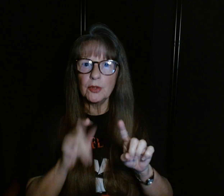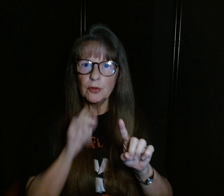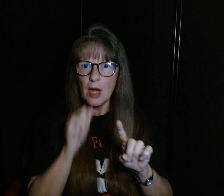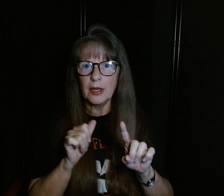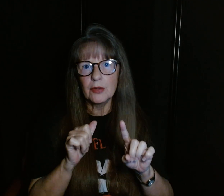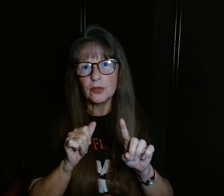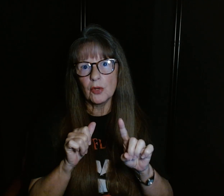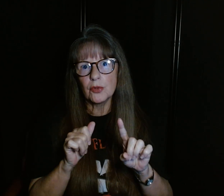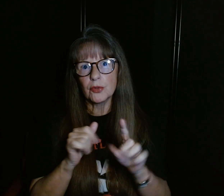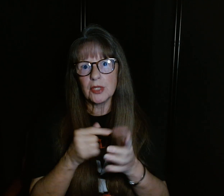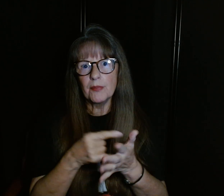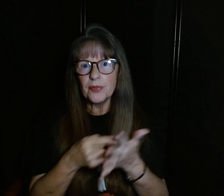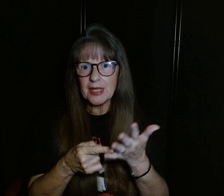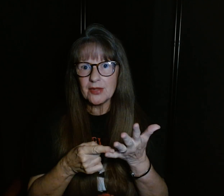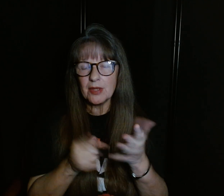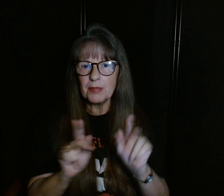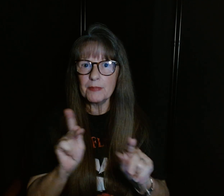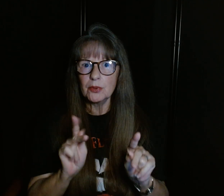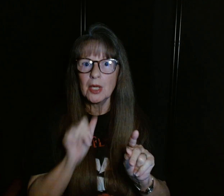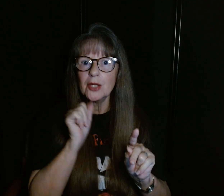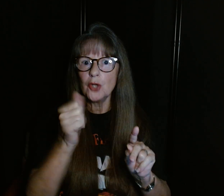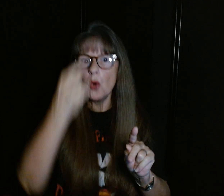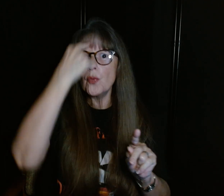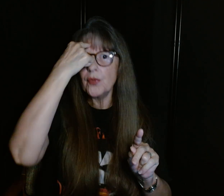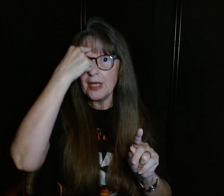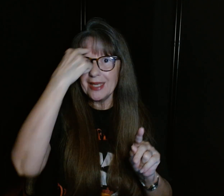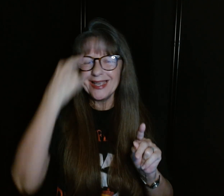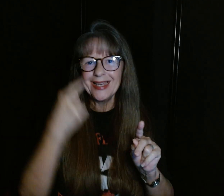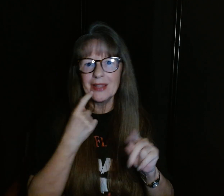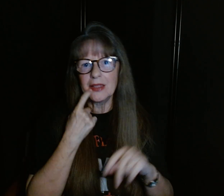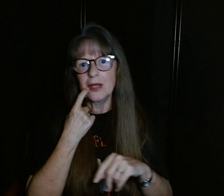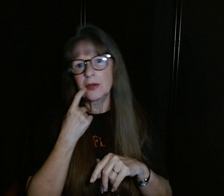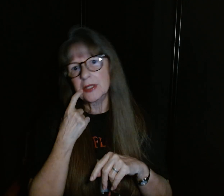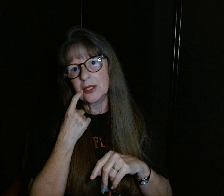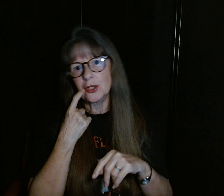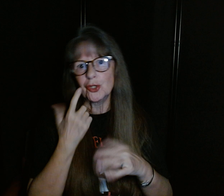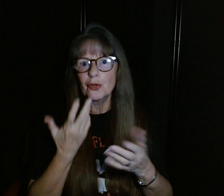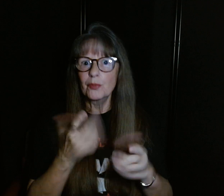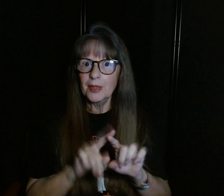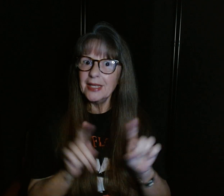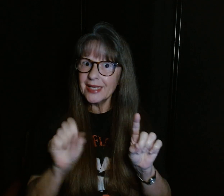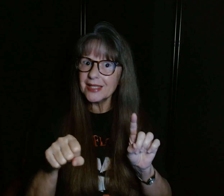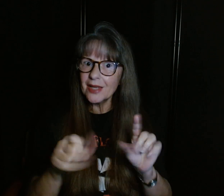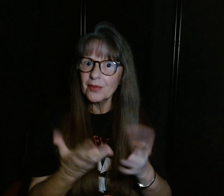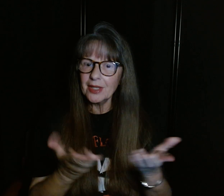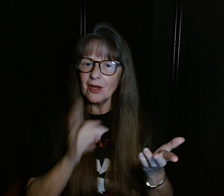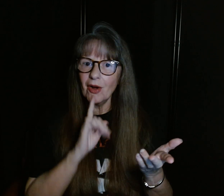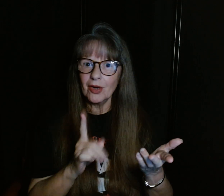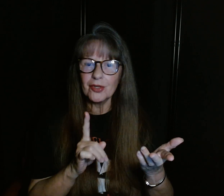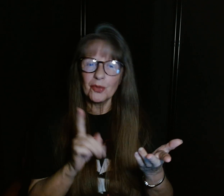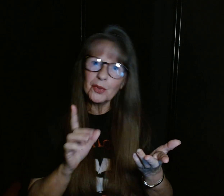not. And so there's some things that people don't think that they are addicted to, but yes, they really are. So we're going